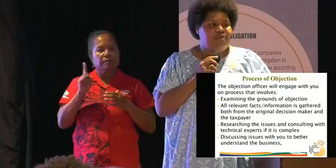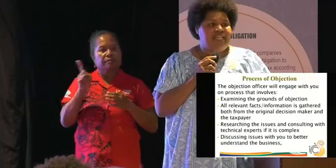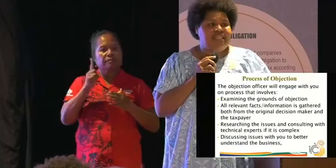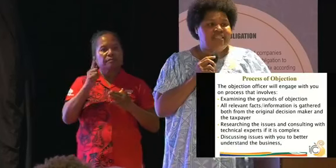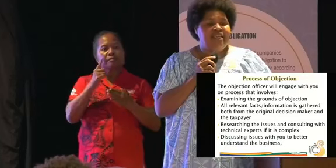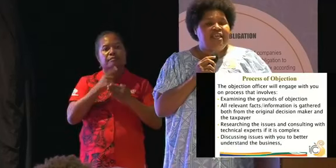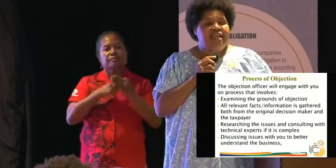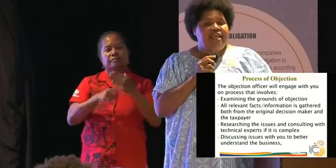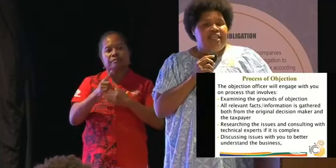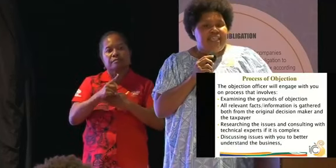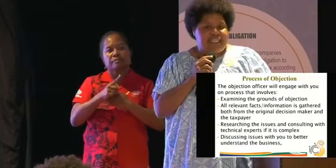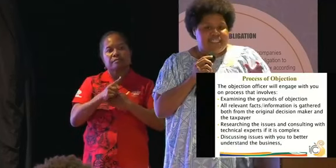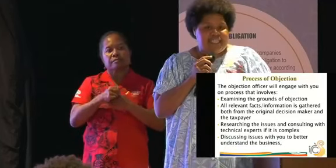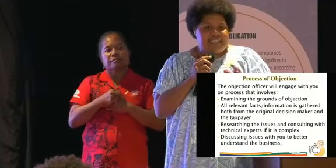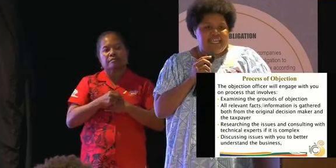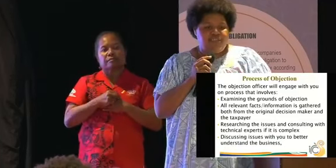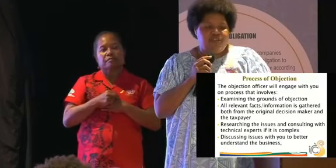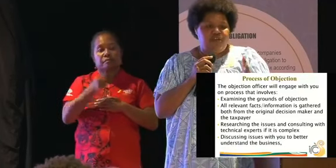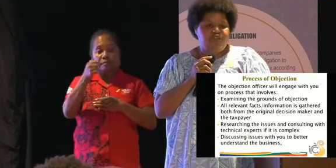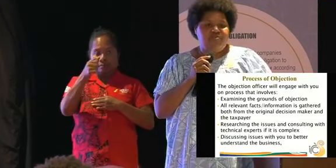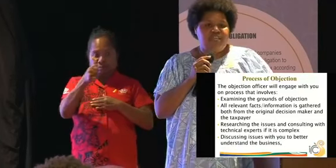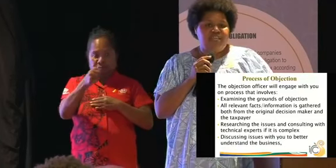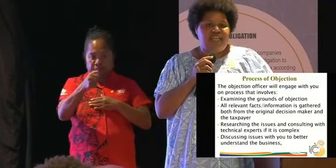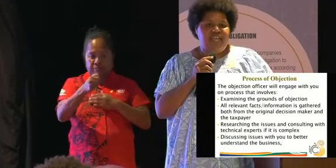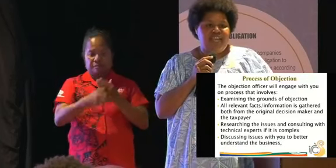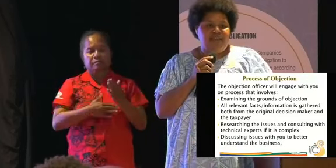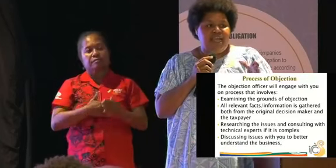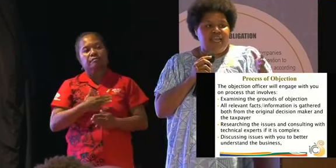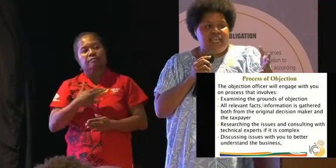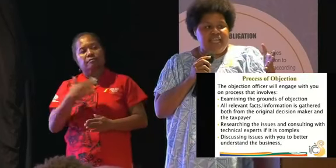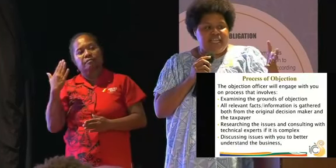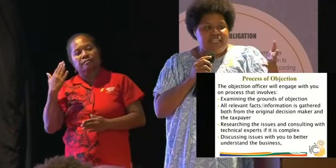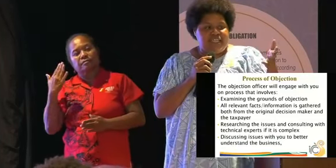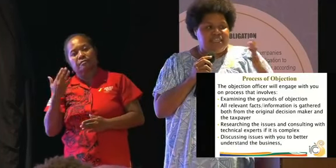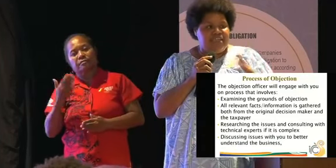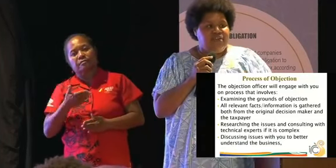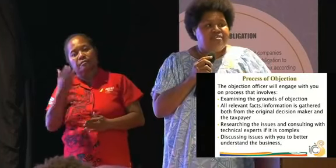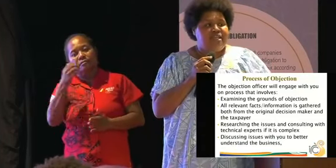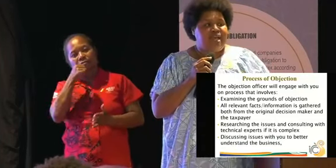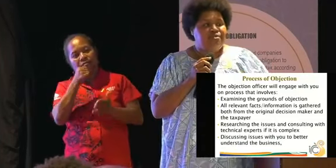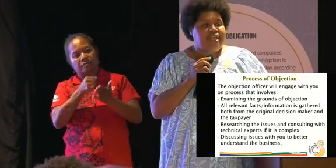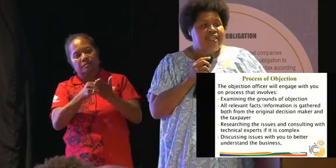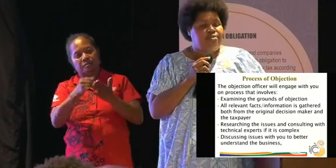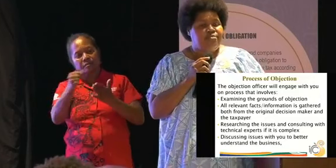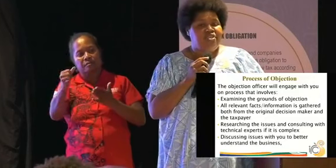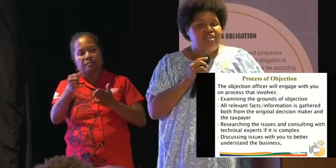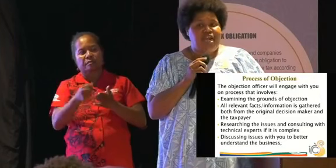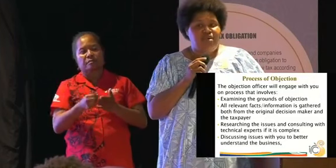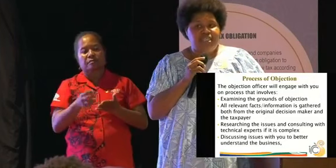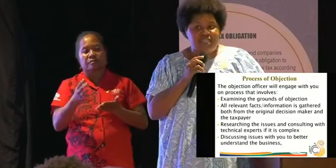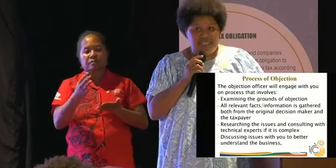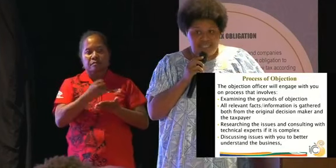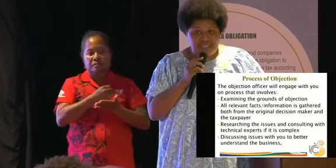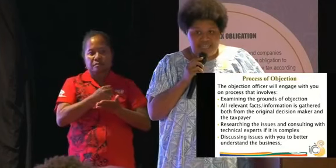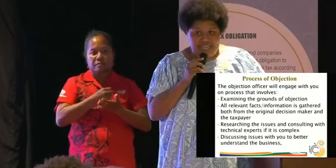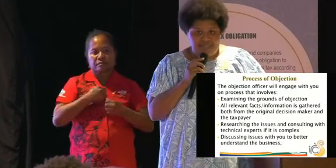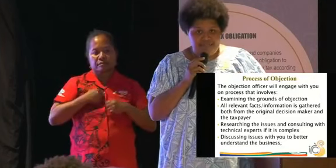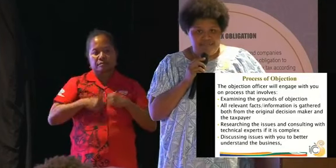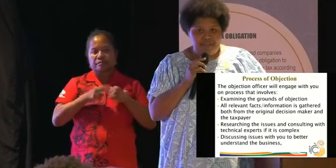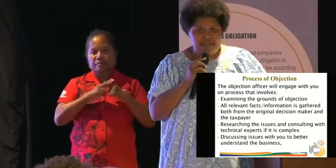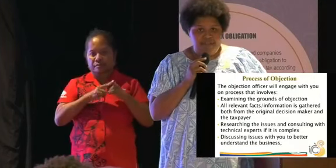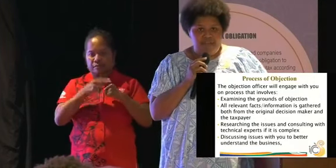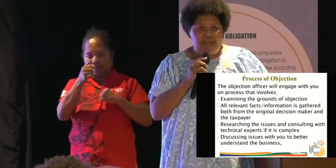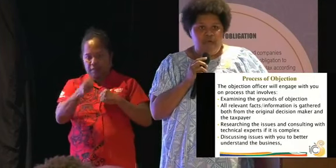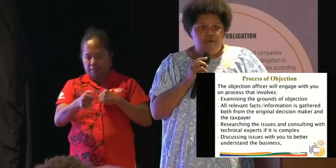during that process? That's 60 days. So you lodge your objection and the turnaround time to get that objection out is 60